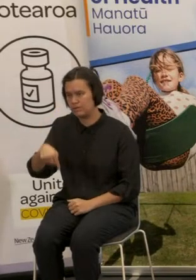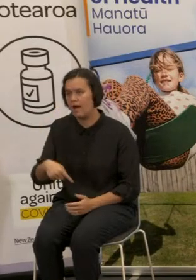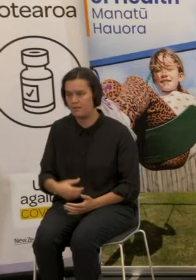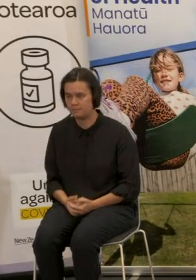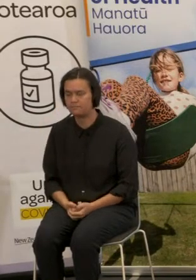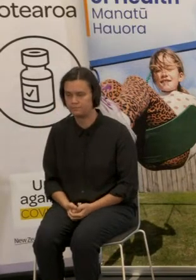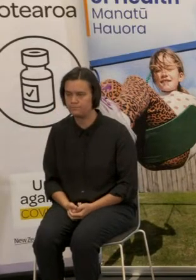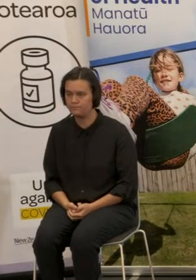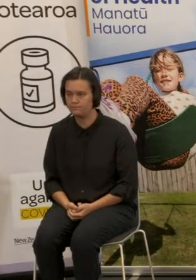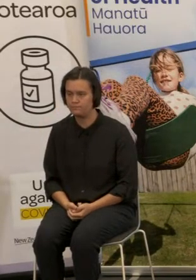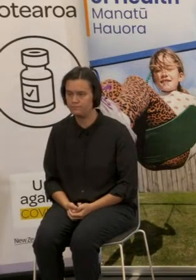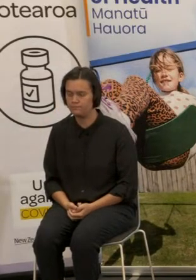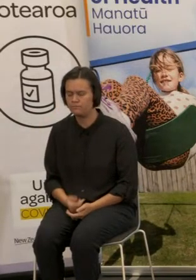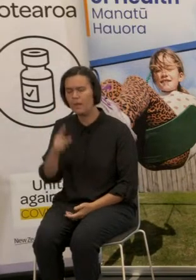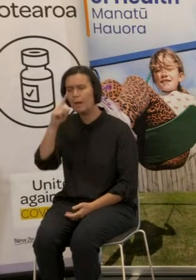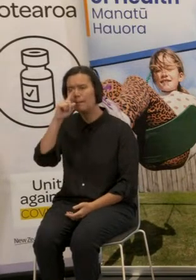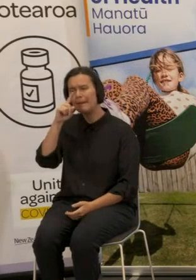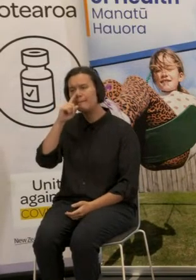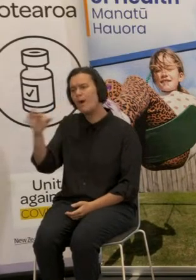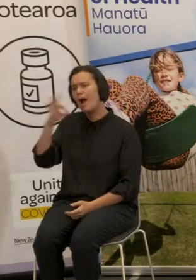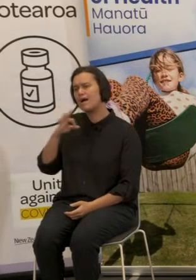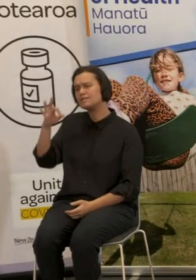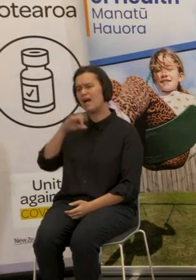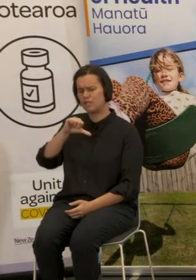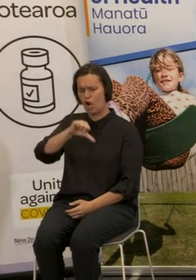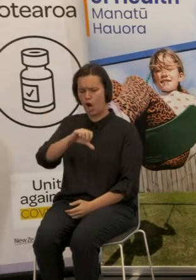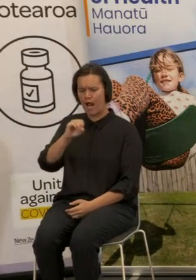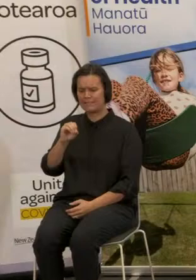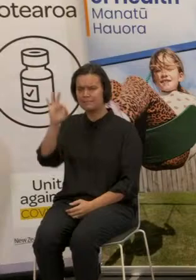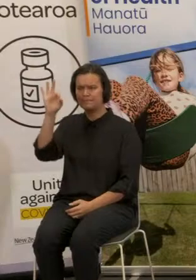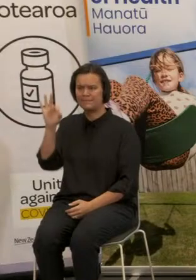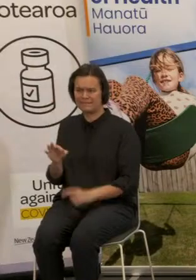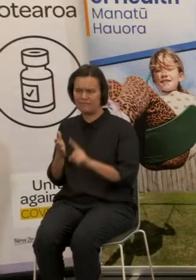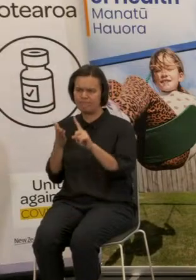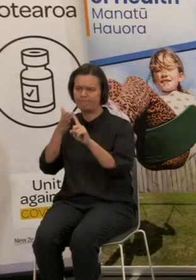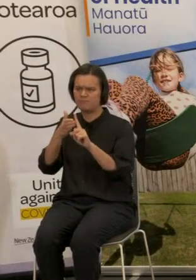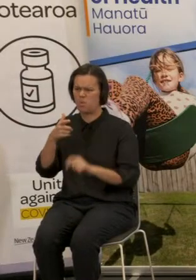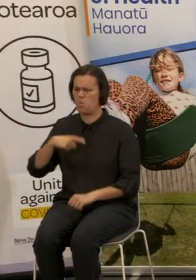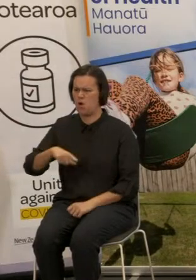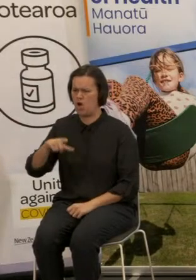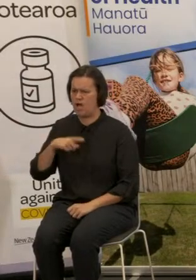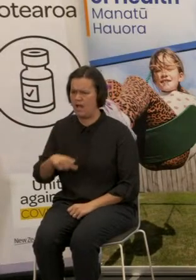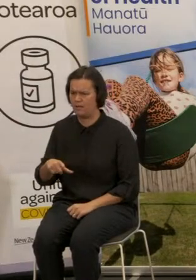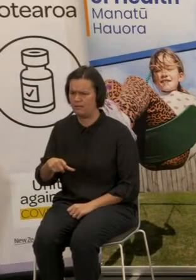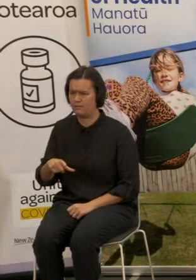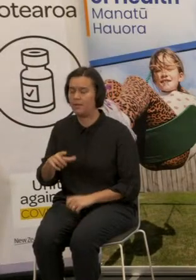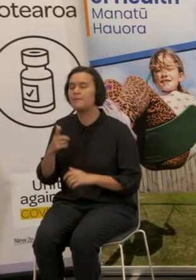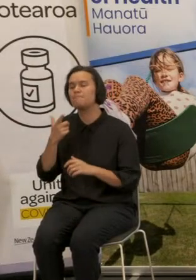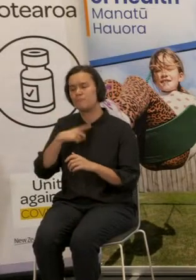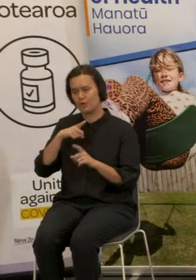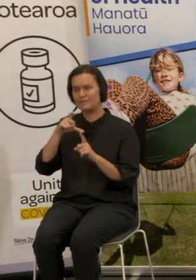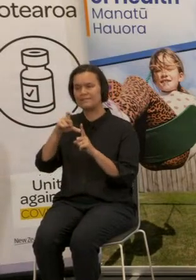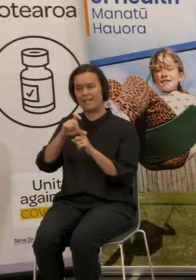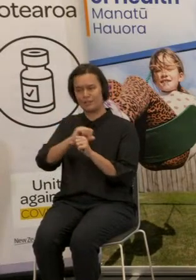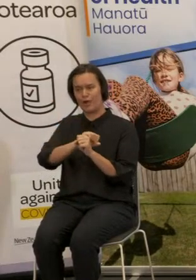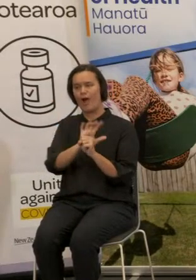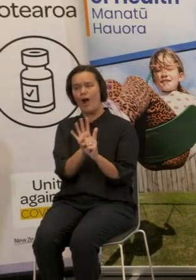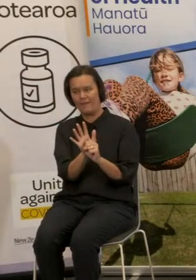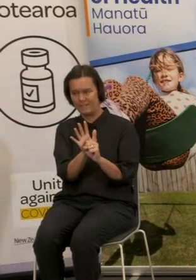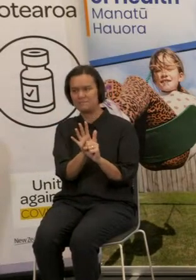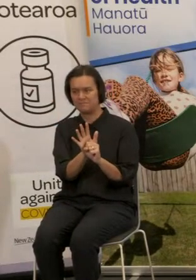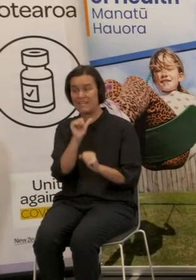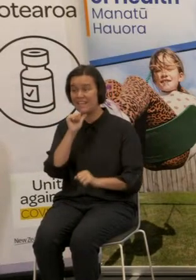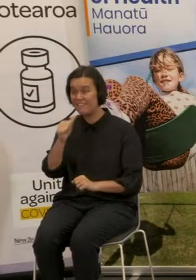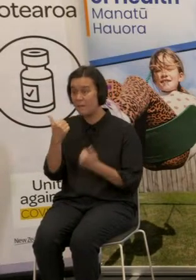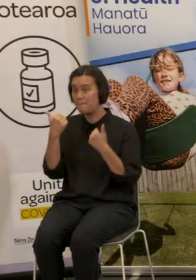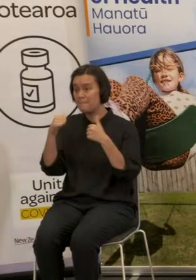We're often asked why 90%. Well, we do know with Delta that our modelling shows 90% coverage gives a very high level of protection to